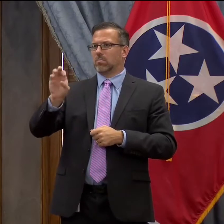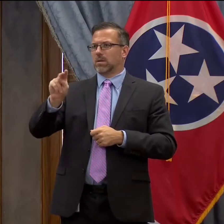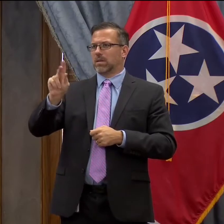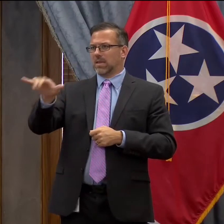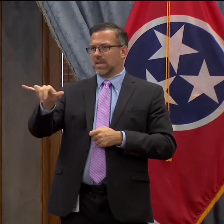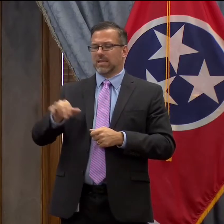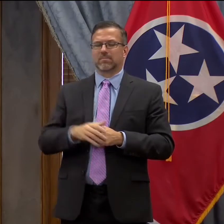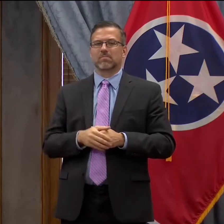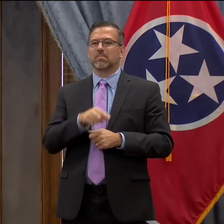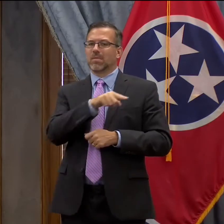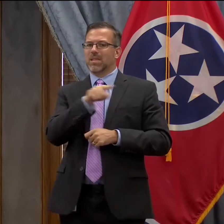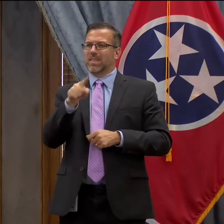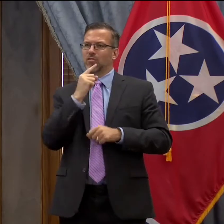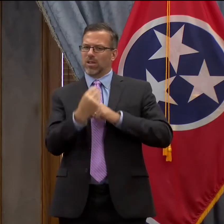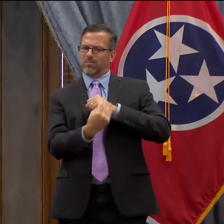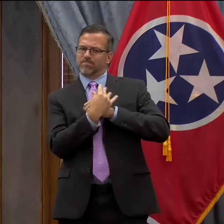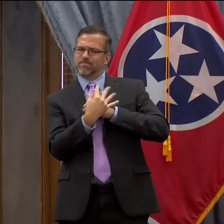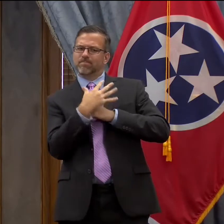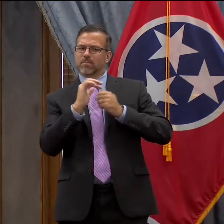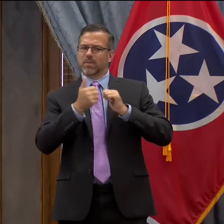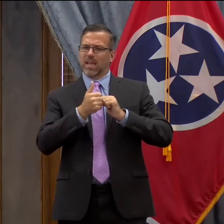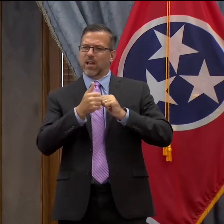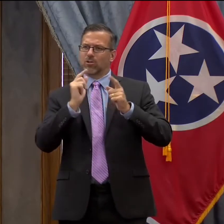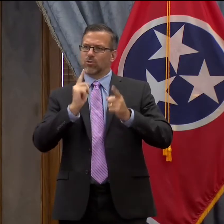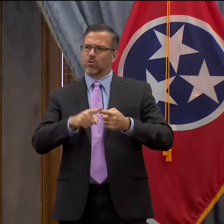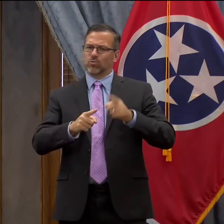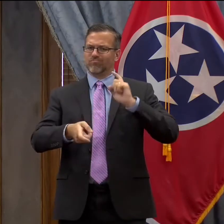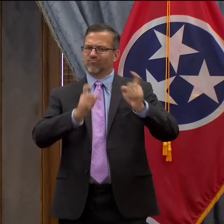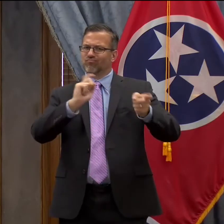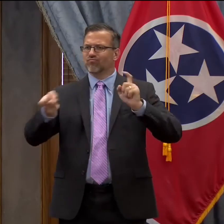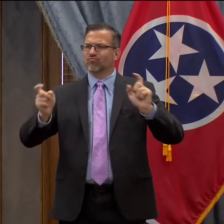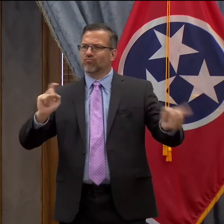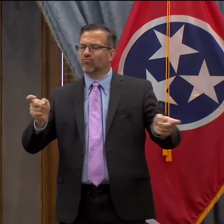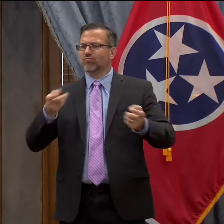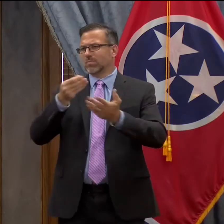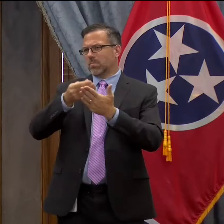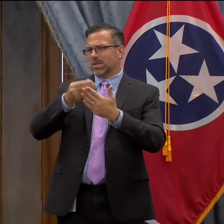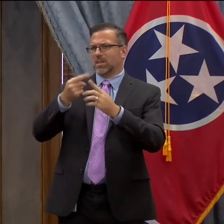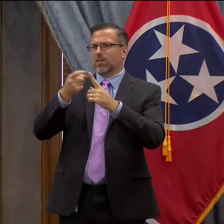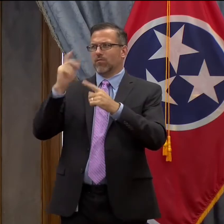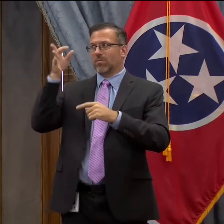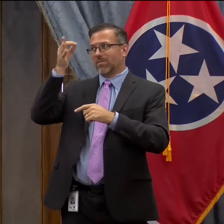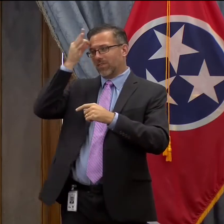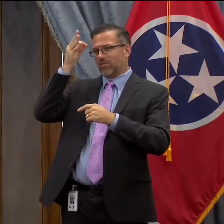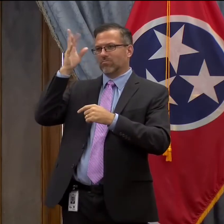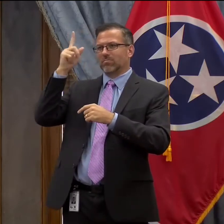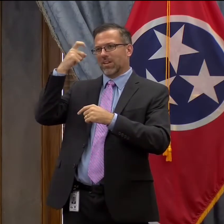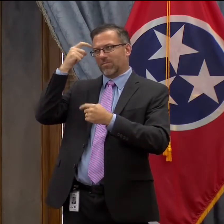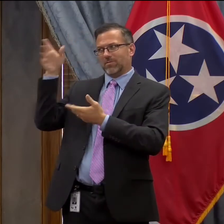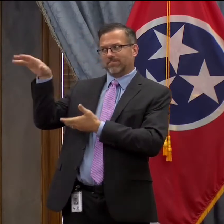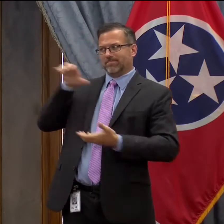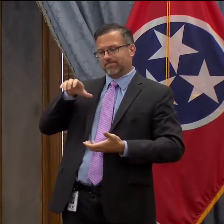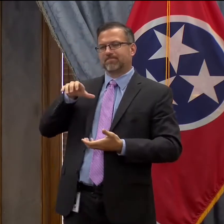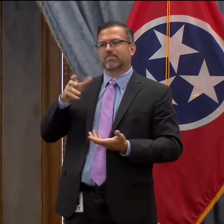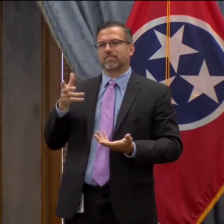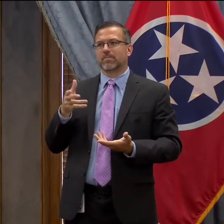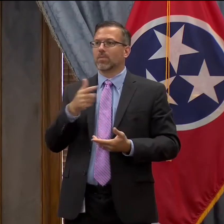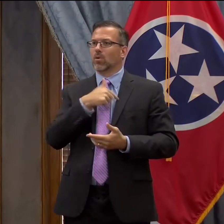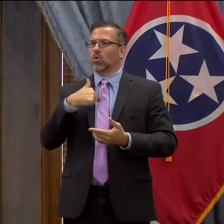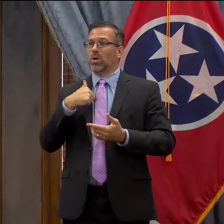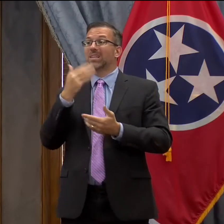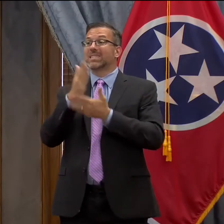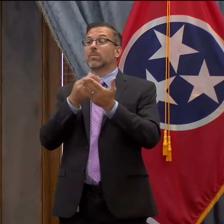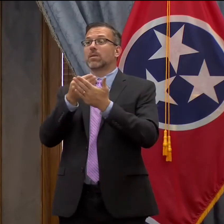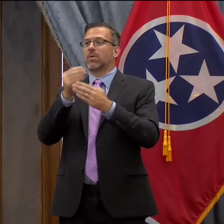funds and for making the decision to defend Tennessee businesses aggressively by investing in our Unemployment Insurance Trust